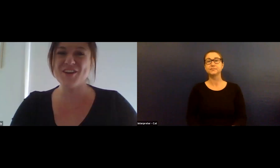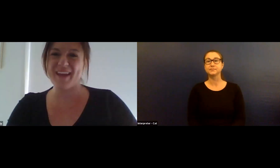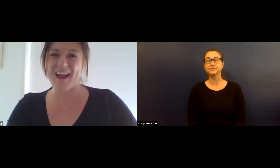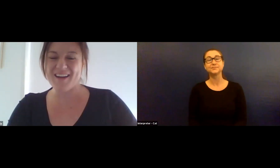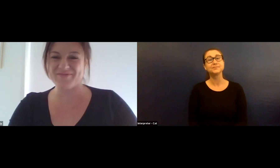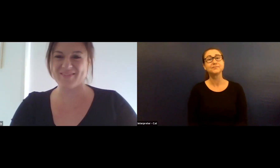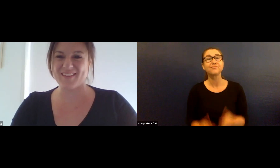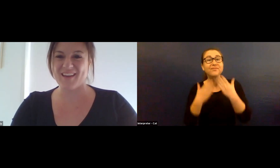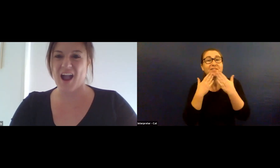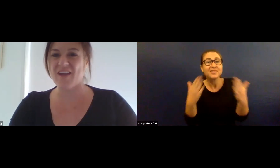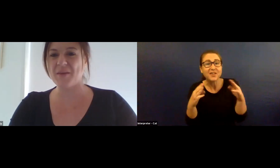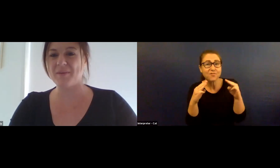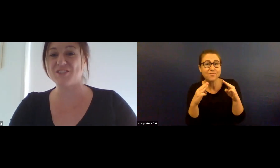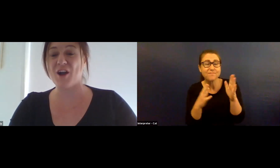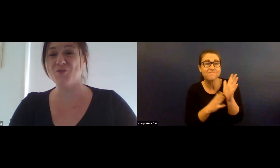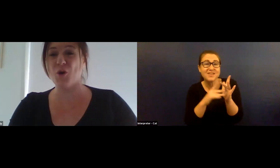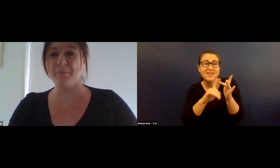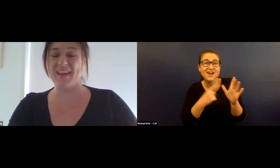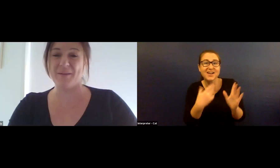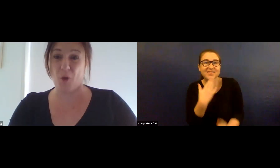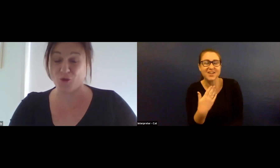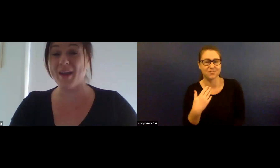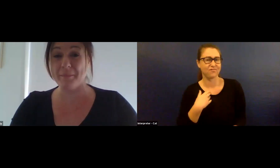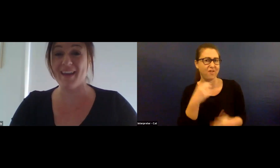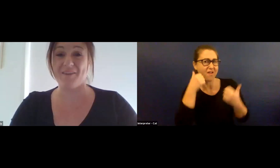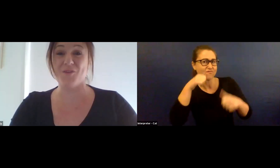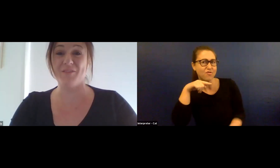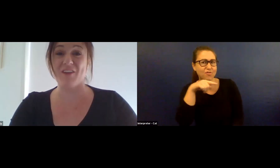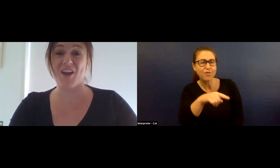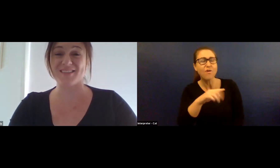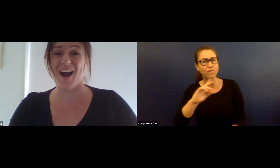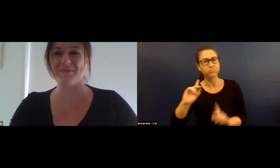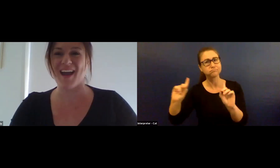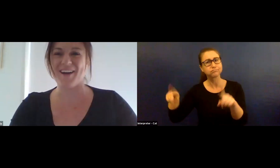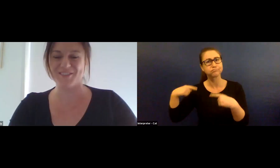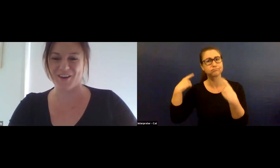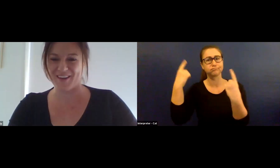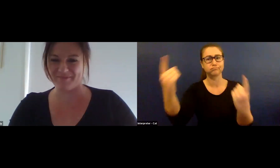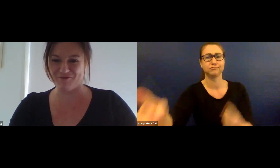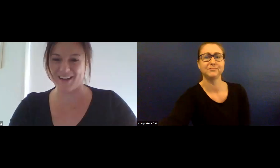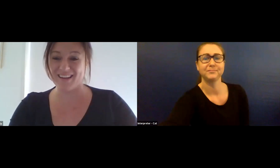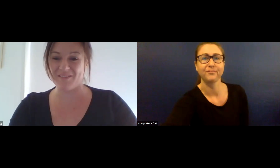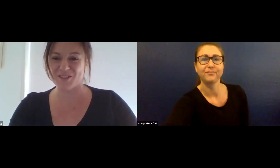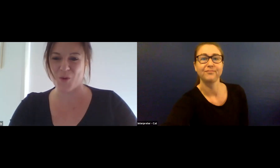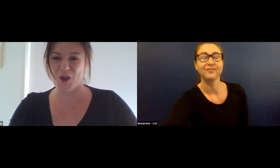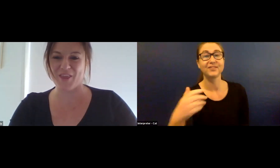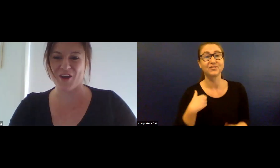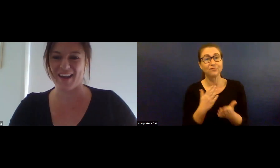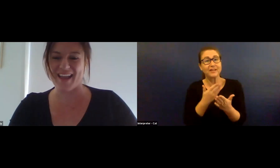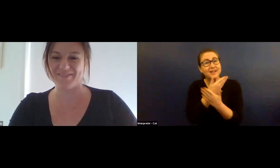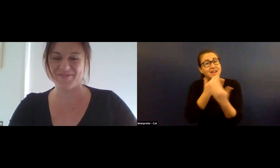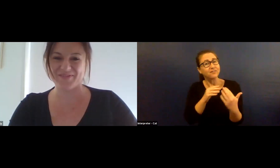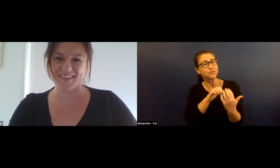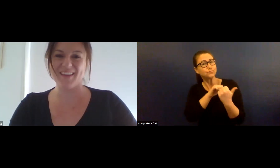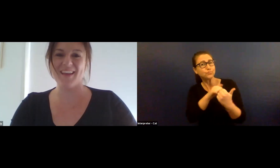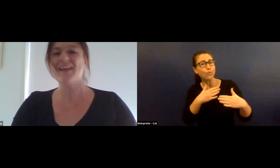Thank you, Mia. I've had the pleasure of knowing Mia for a very long time now. So it's really lovely to work with her